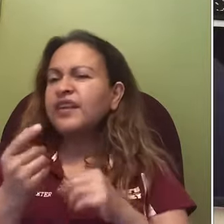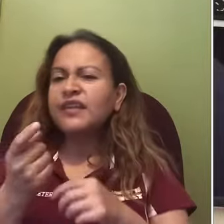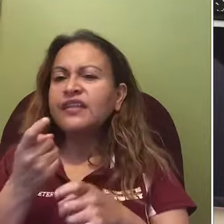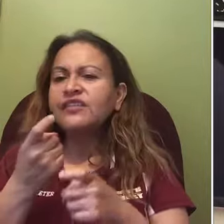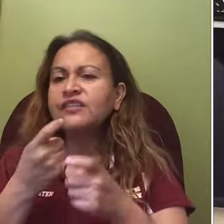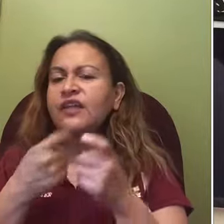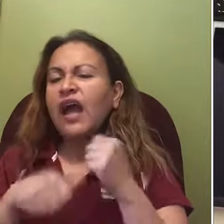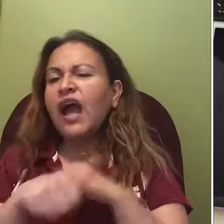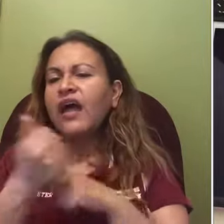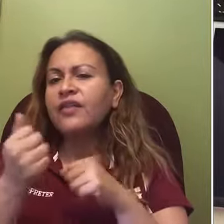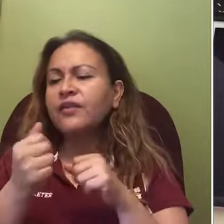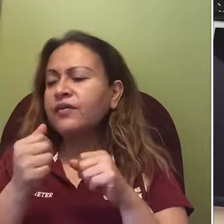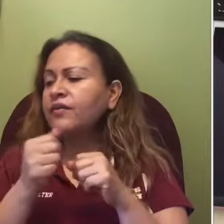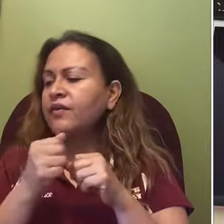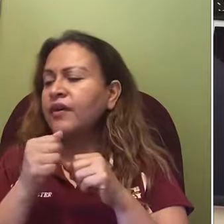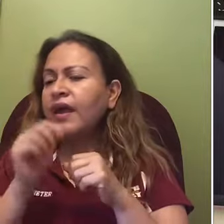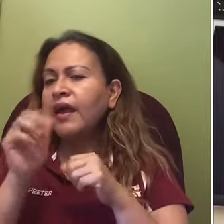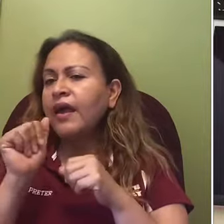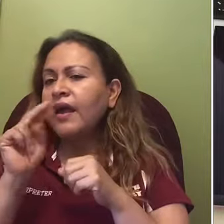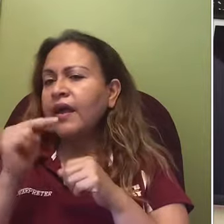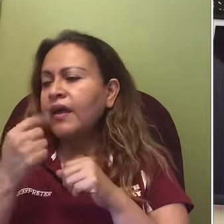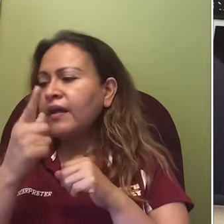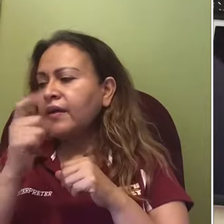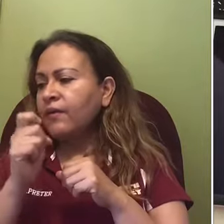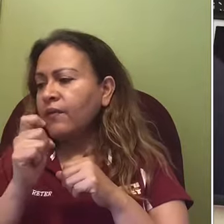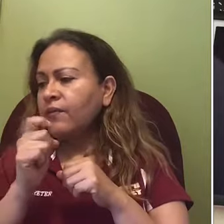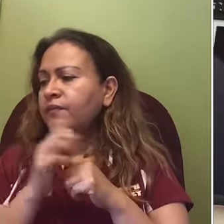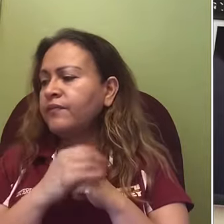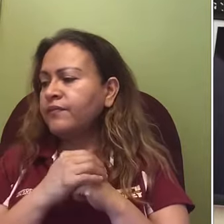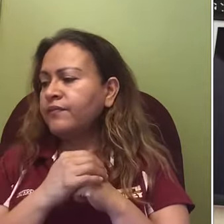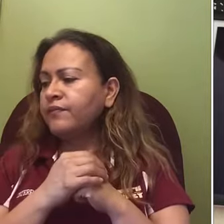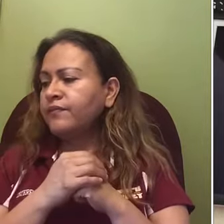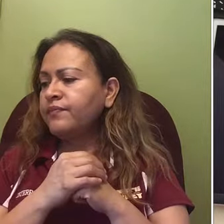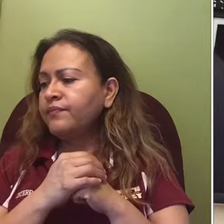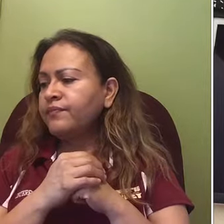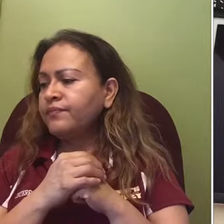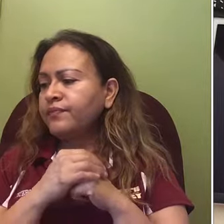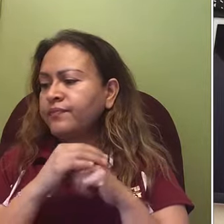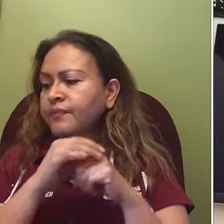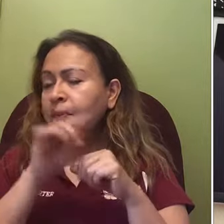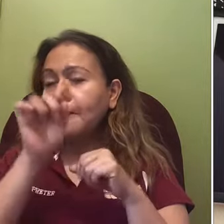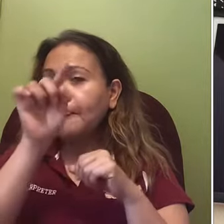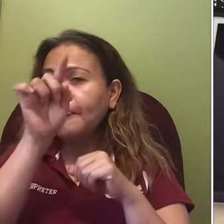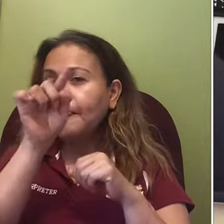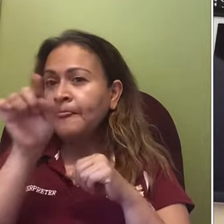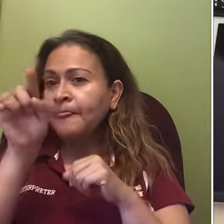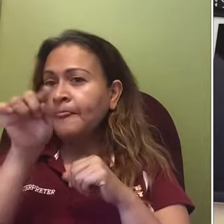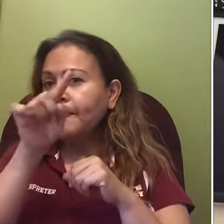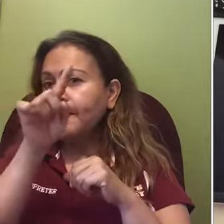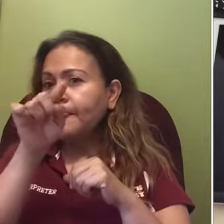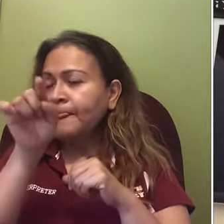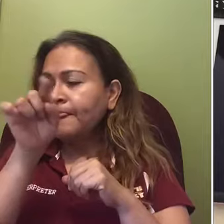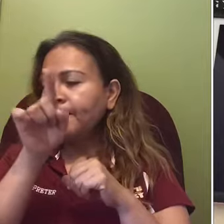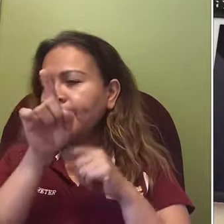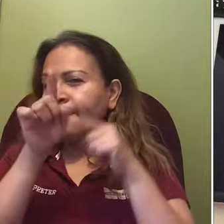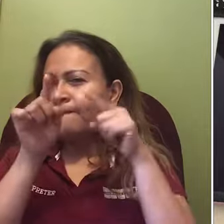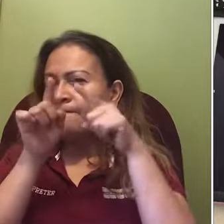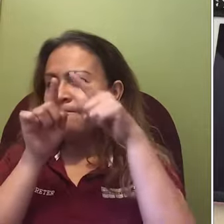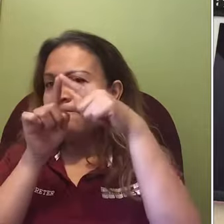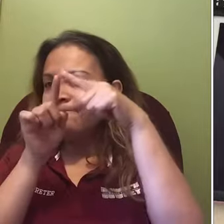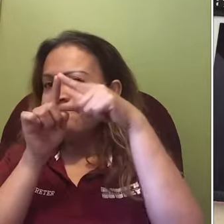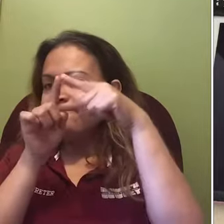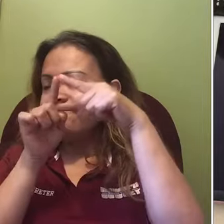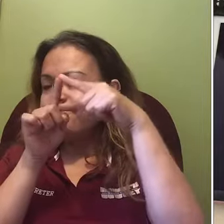another angle. Let's do another angle up here. Let's do another angle up here. And let's call this angle, I don't know, I'll think of